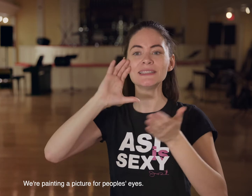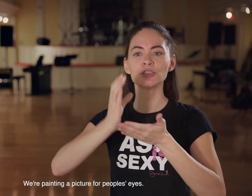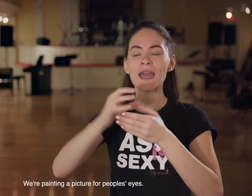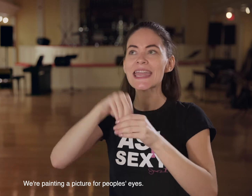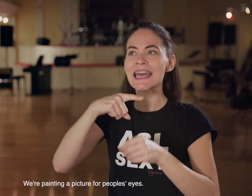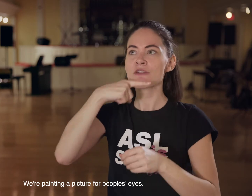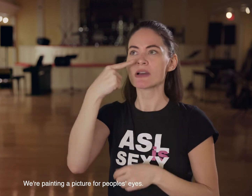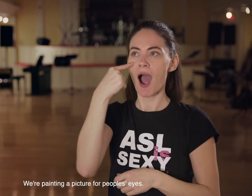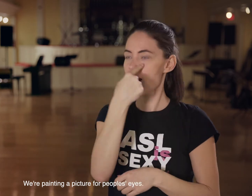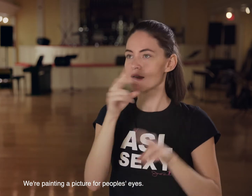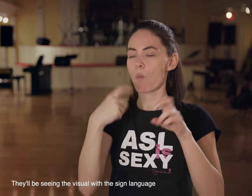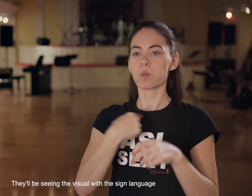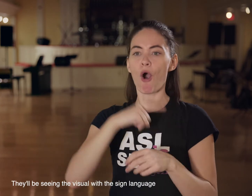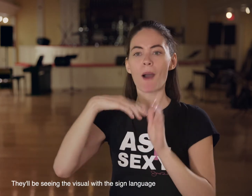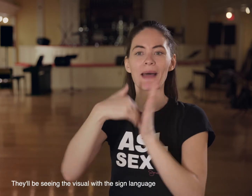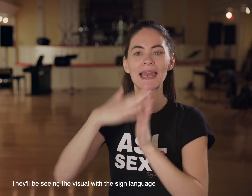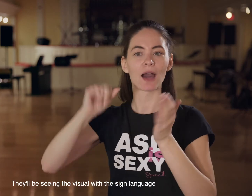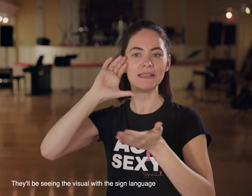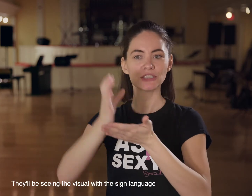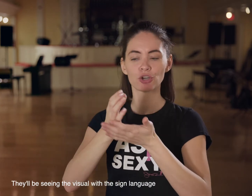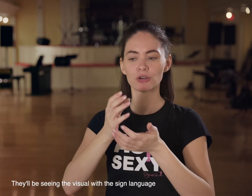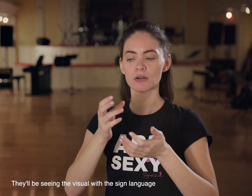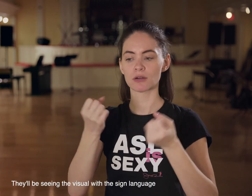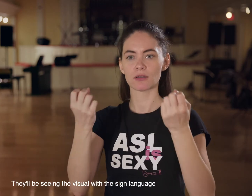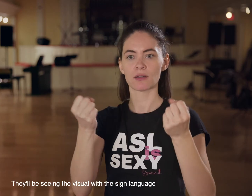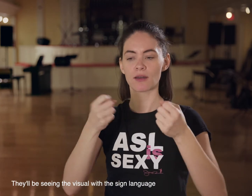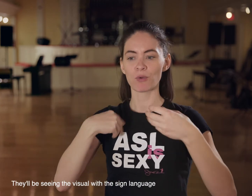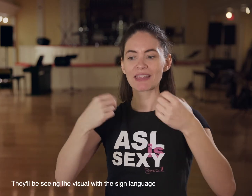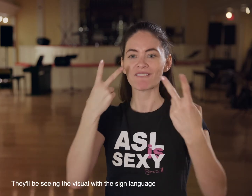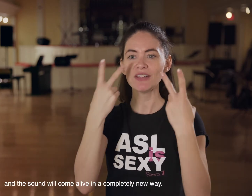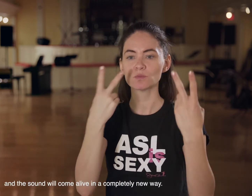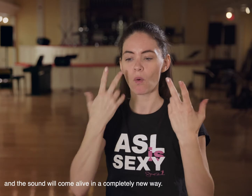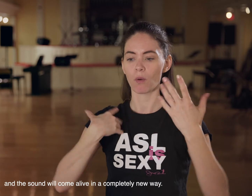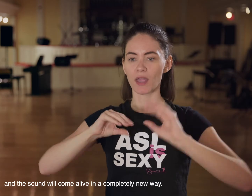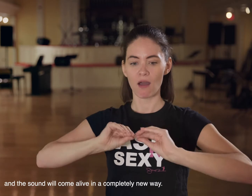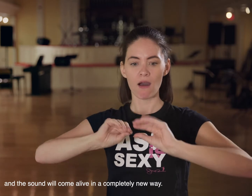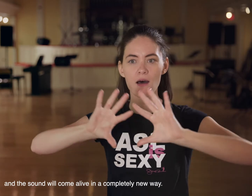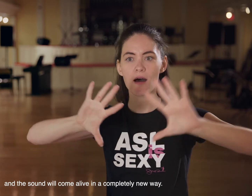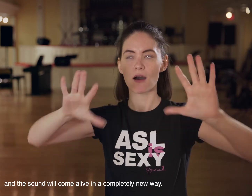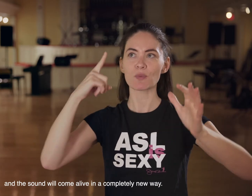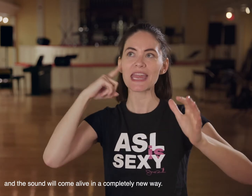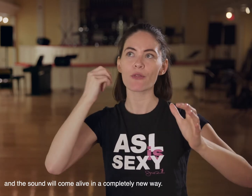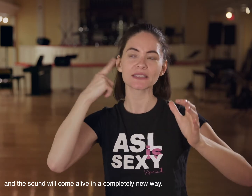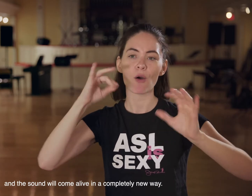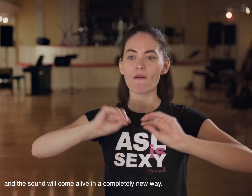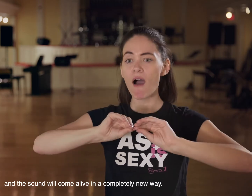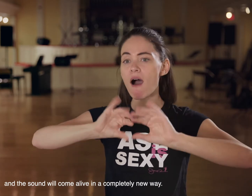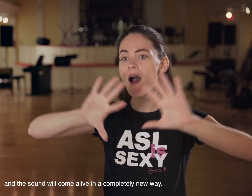people's eyes. They'll be seeing the visual with the sign language and the sound will come alive in a completely